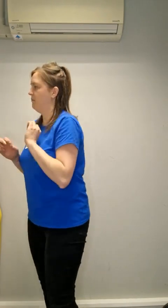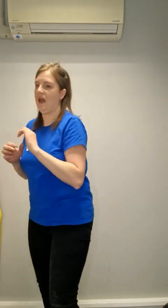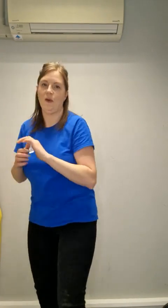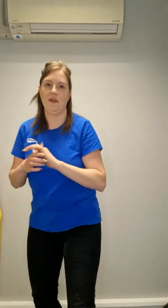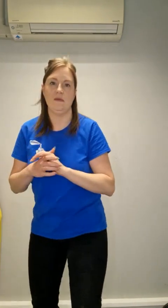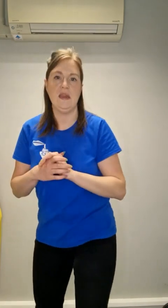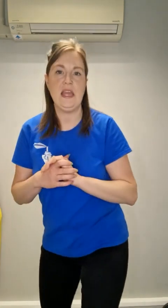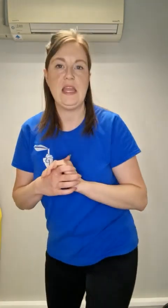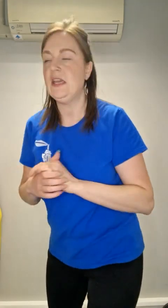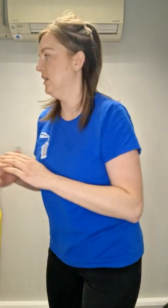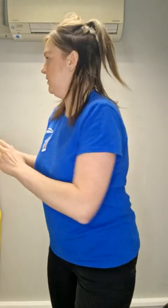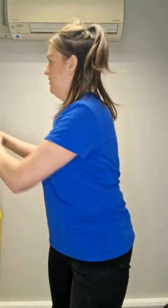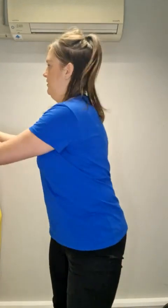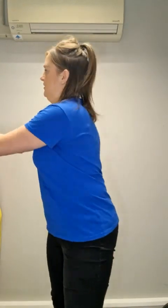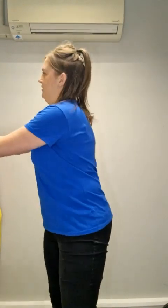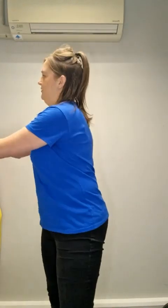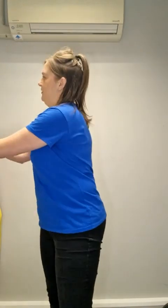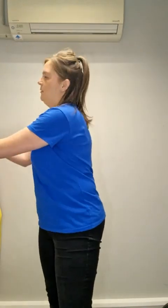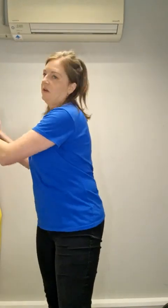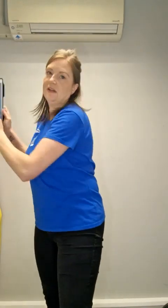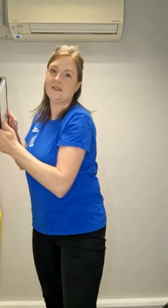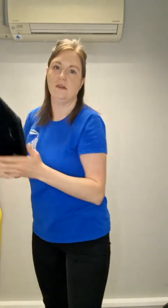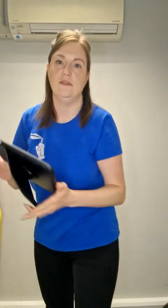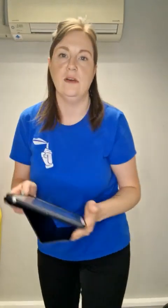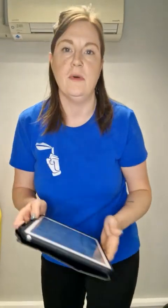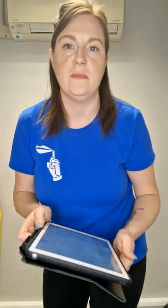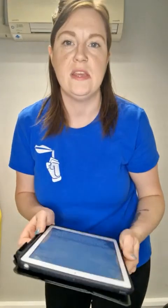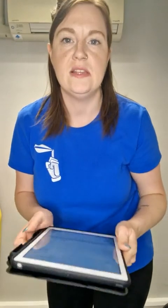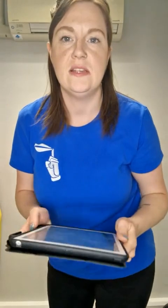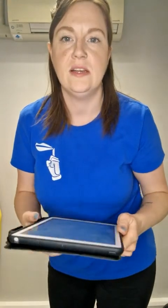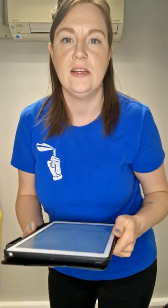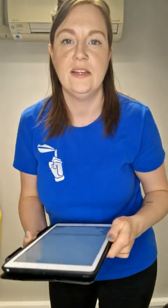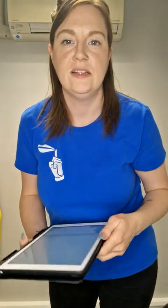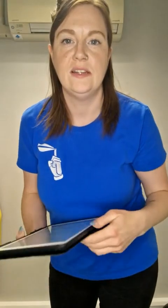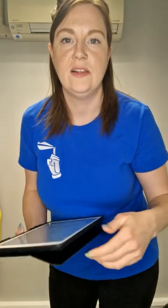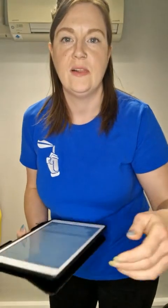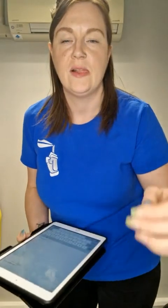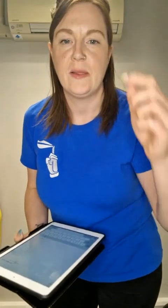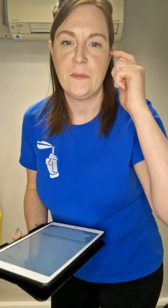Bear with me. I'll bring this over, it might be easier.